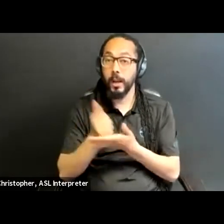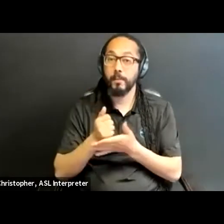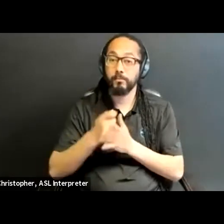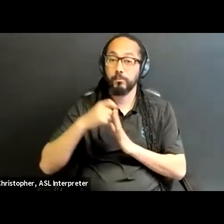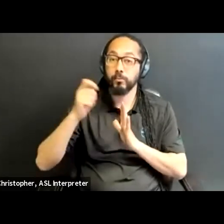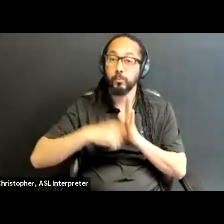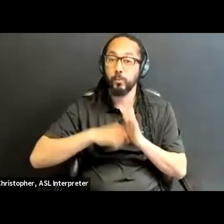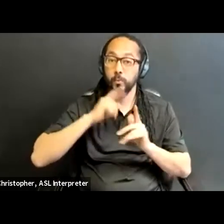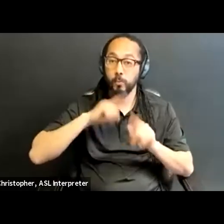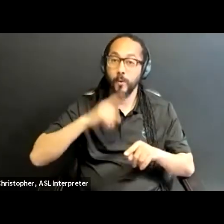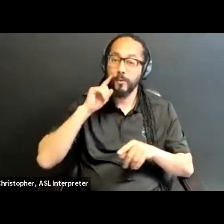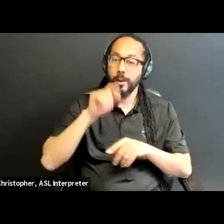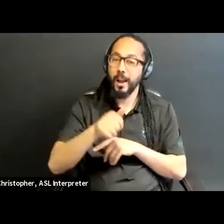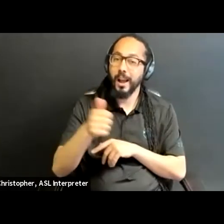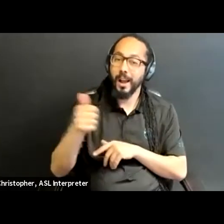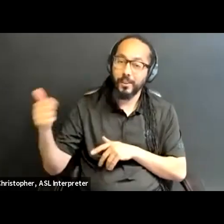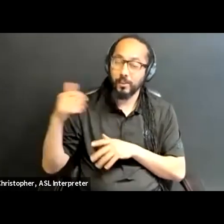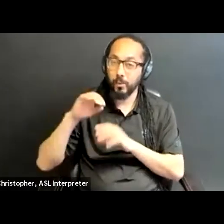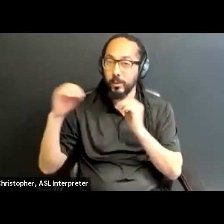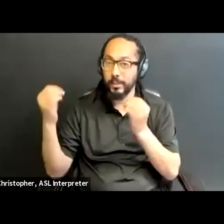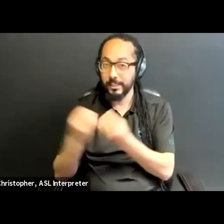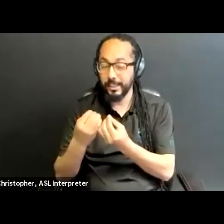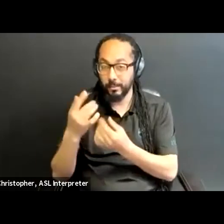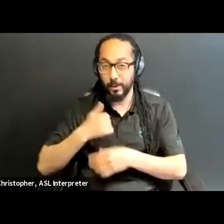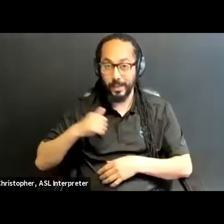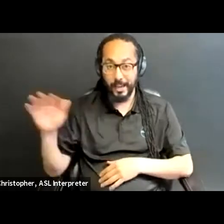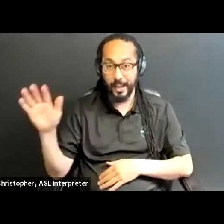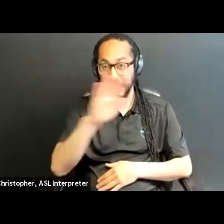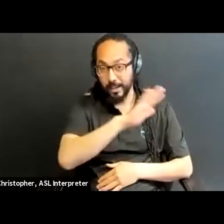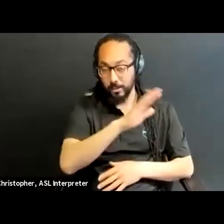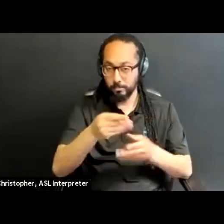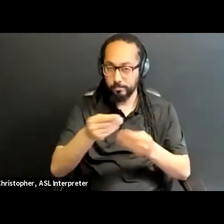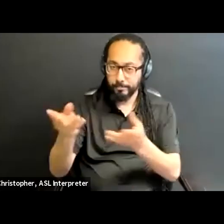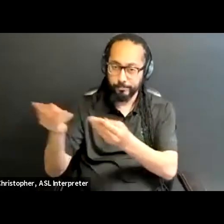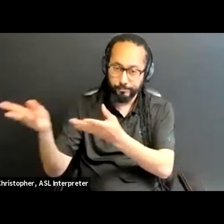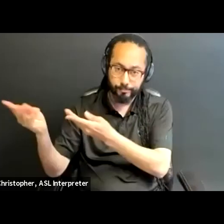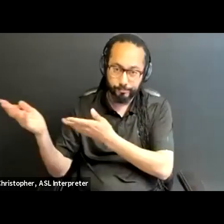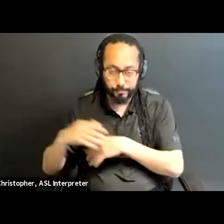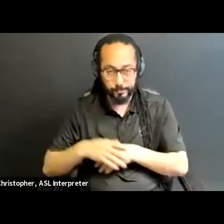and organizations across the country. So with that,